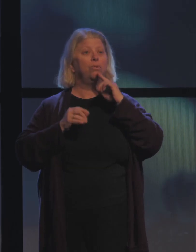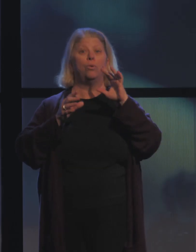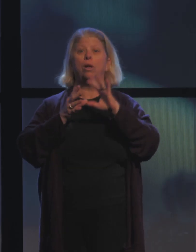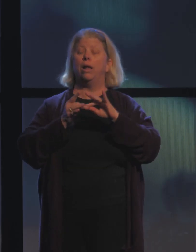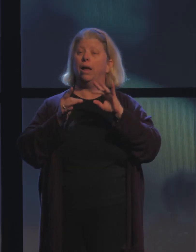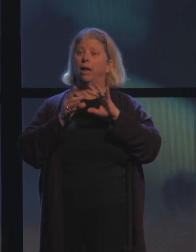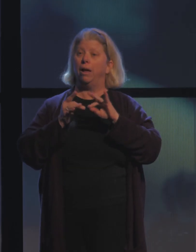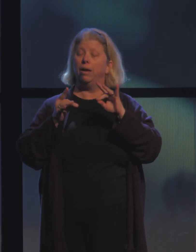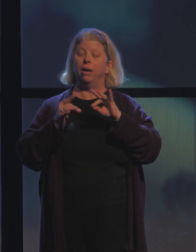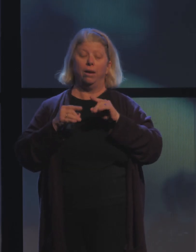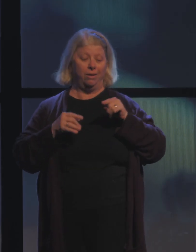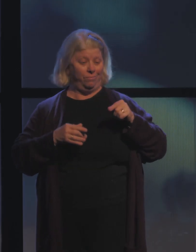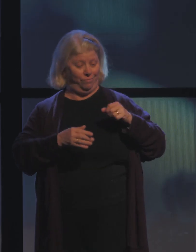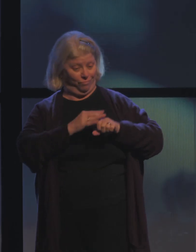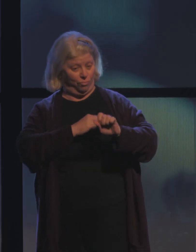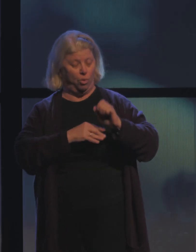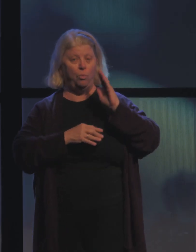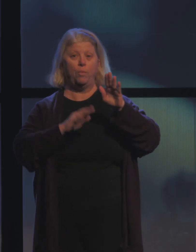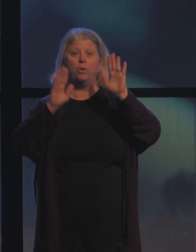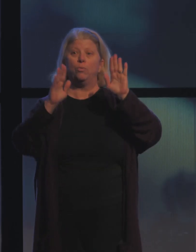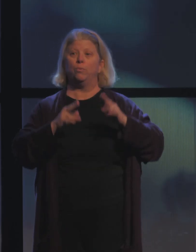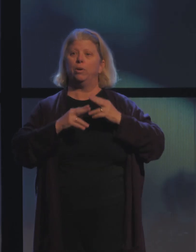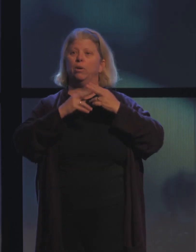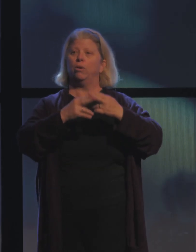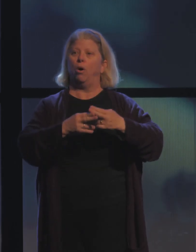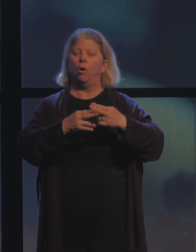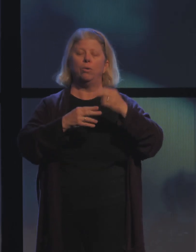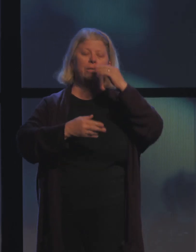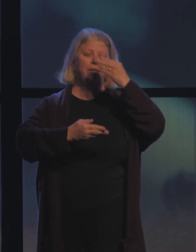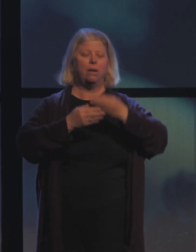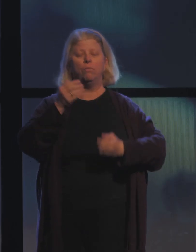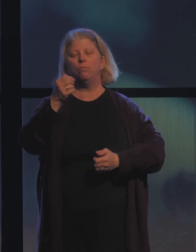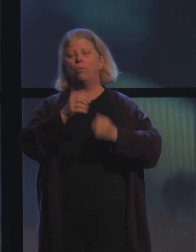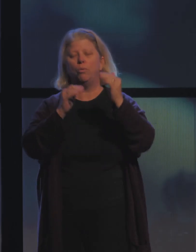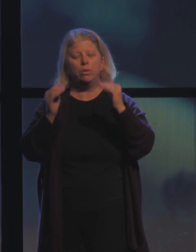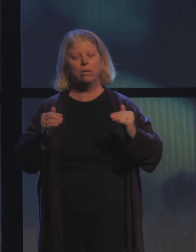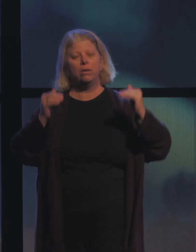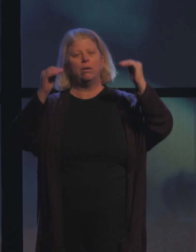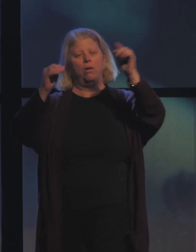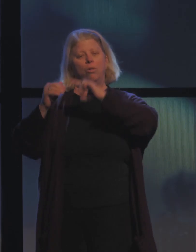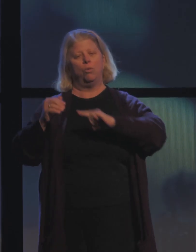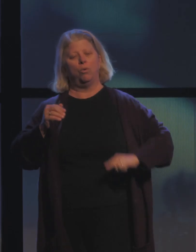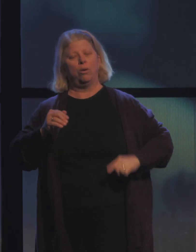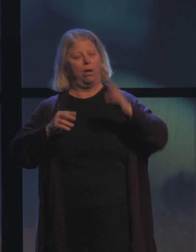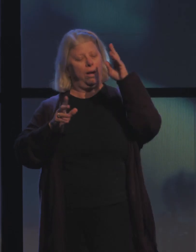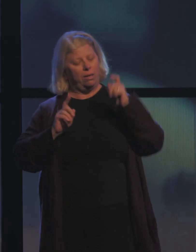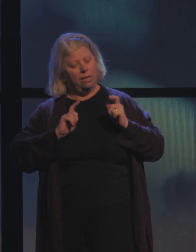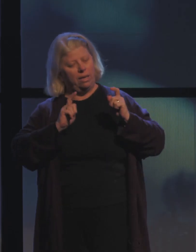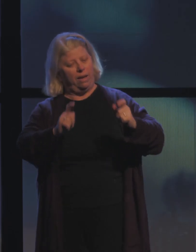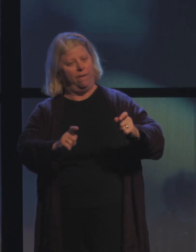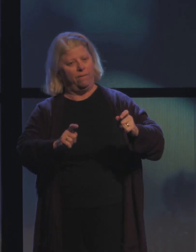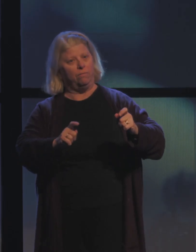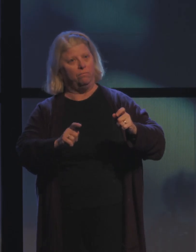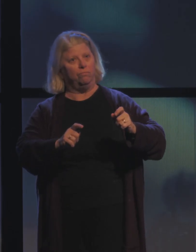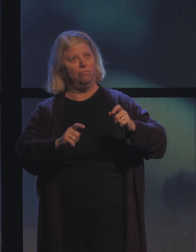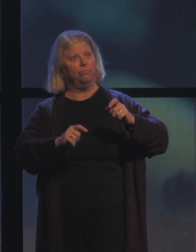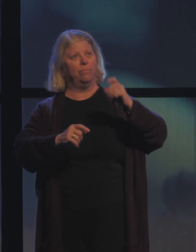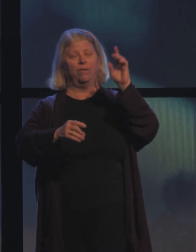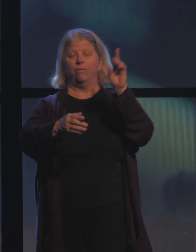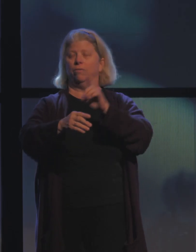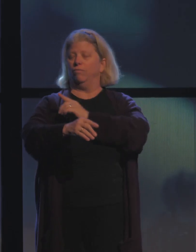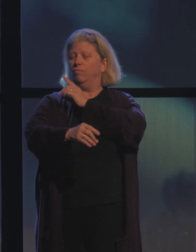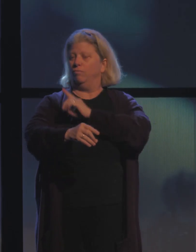he will be great and will be called the Son of the Most High, and the Lord God will give to him the throne of his father